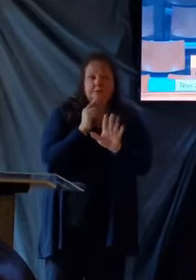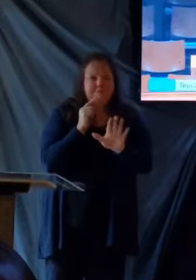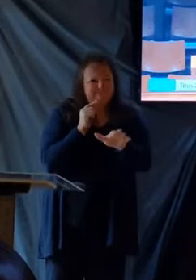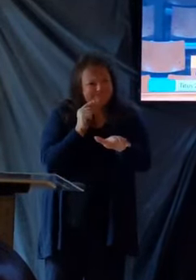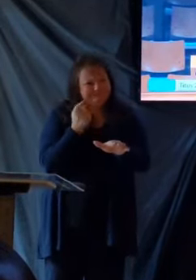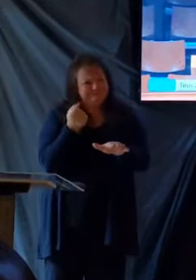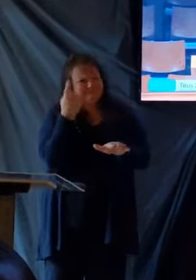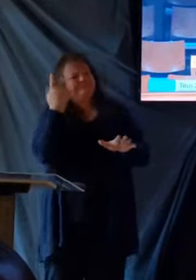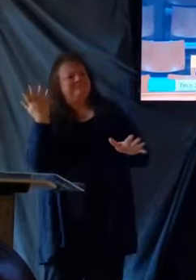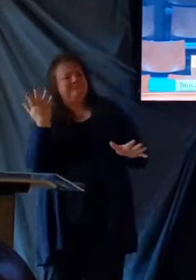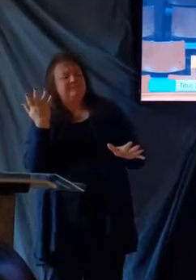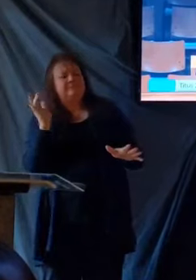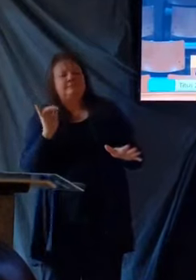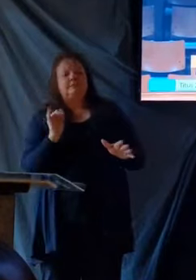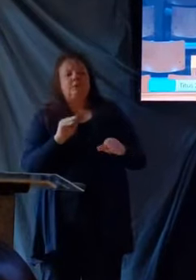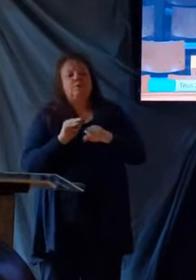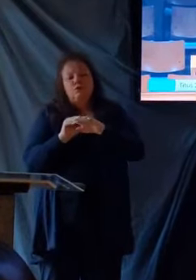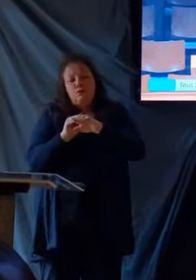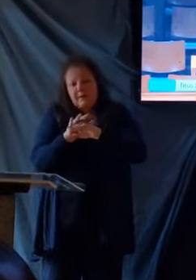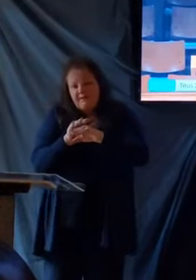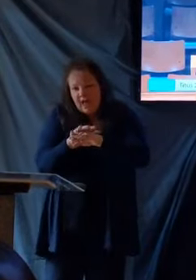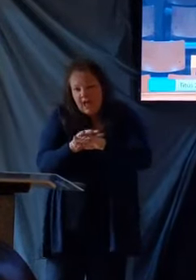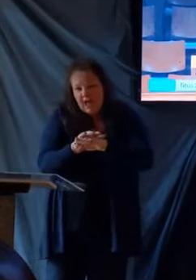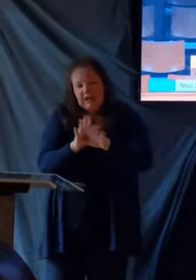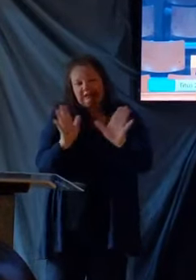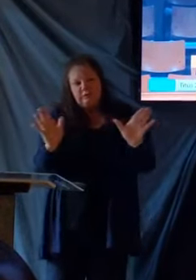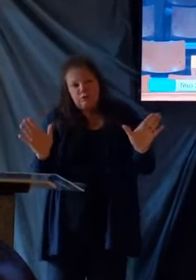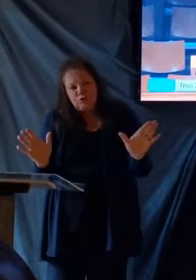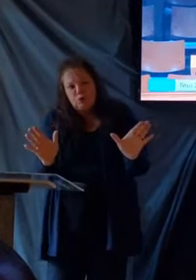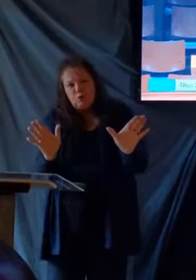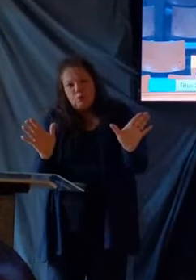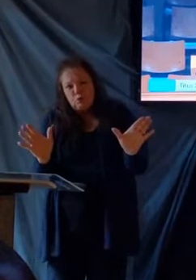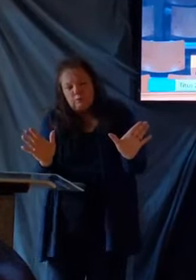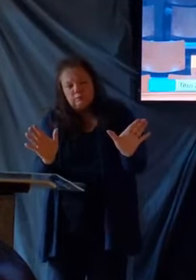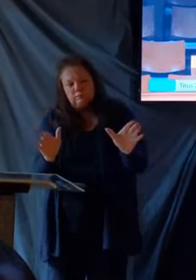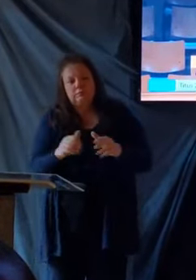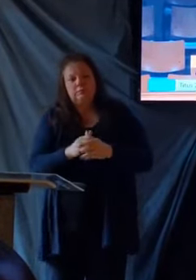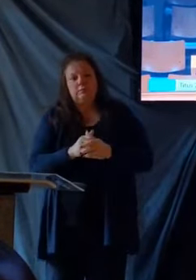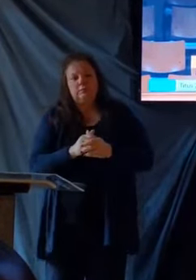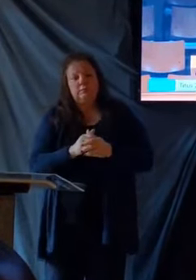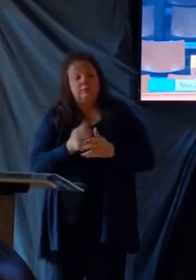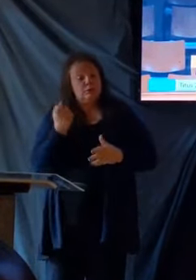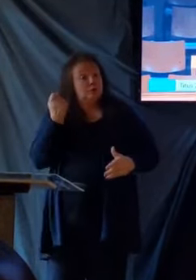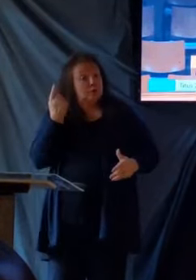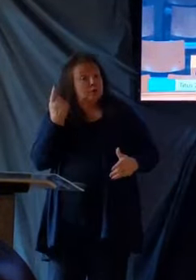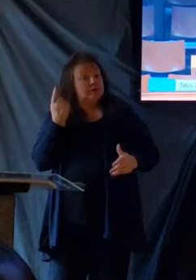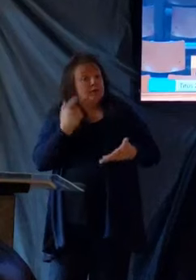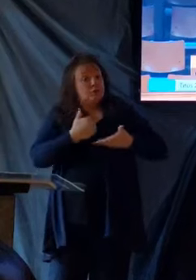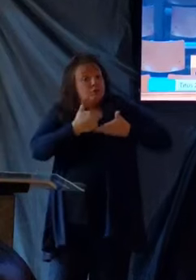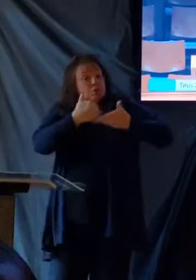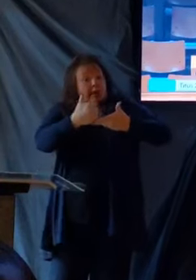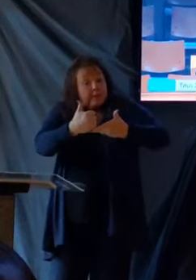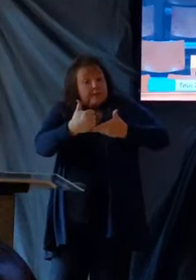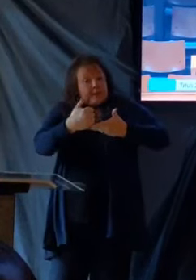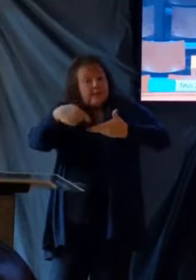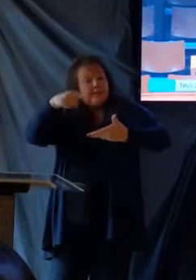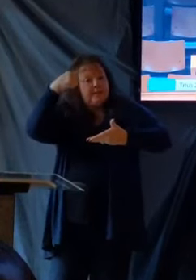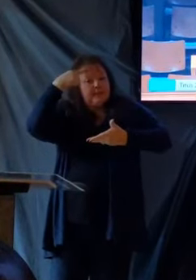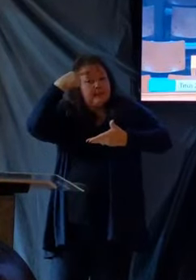senses, and then it can mean to advise them, to urge them. But to understand, to enable them, to help them